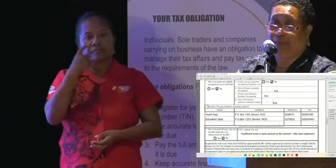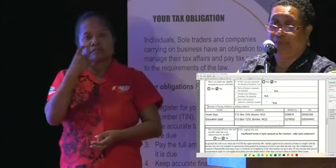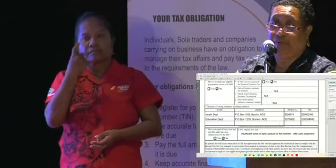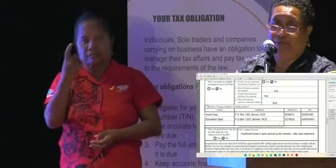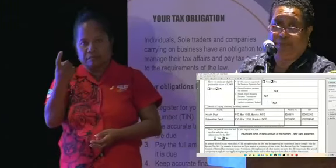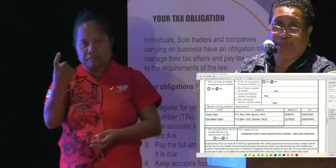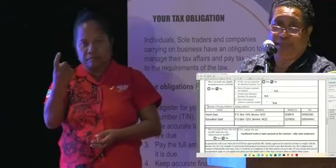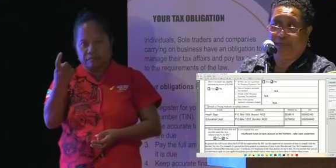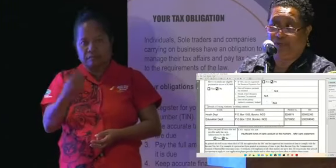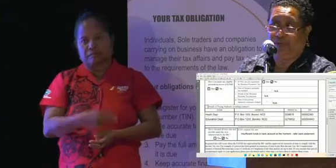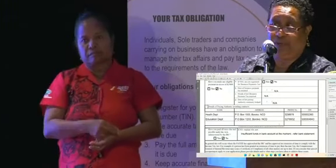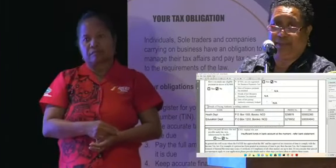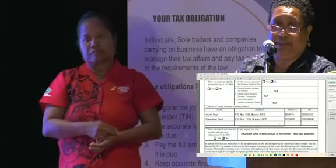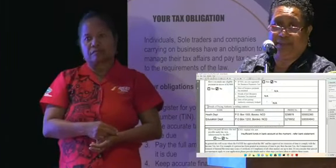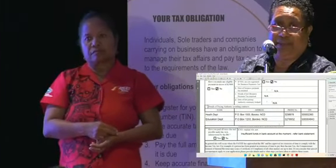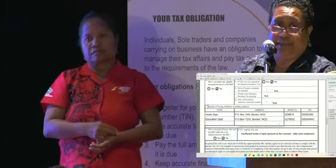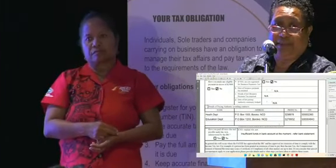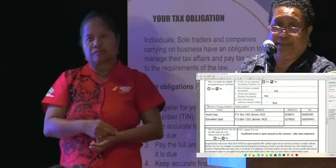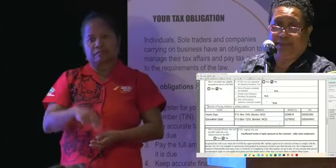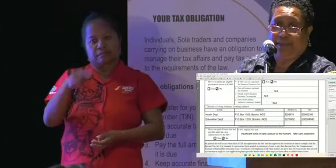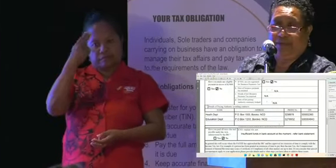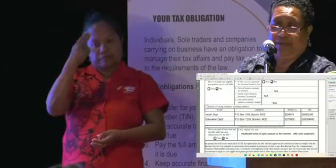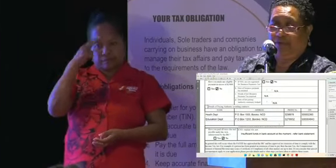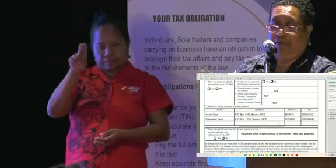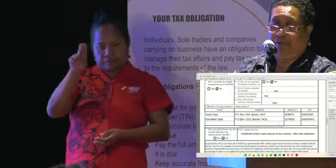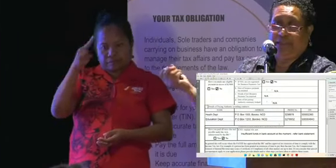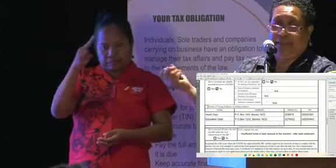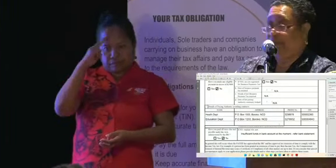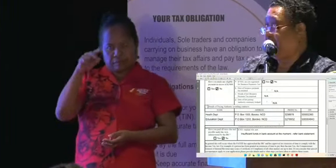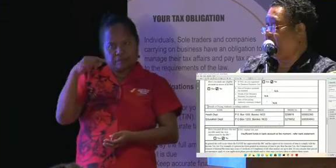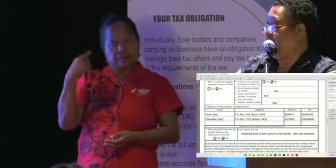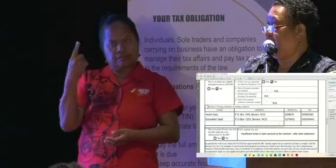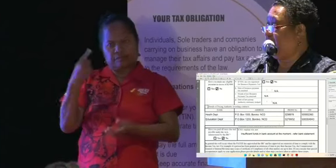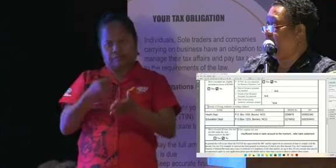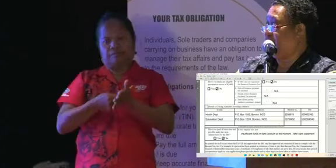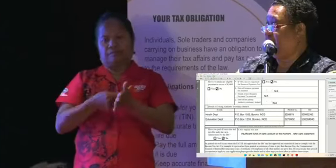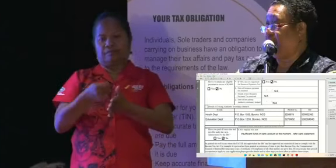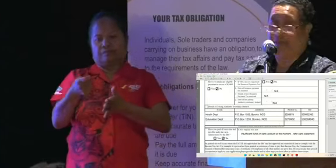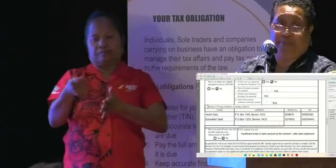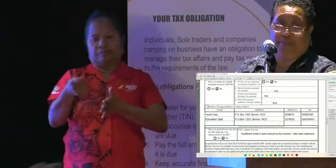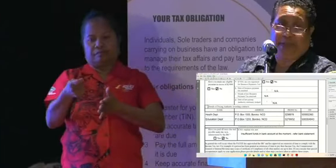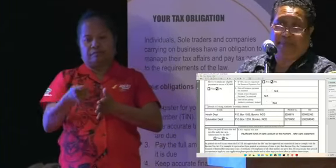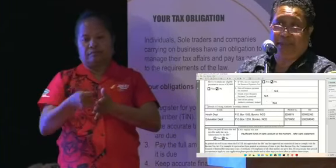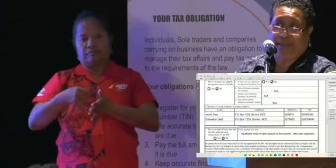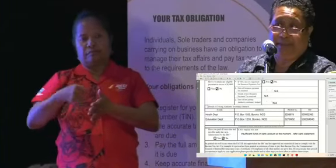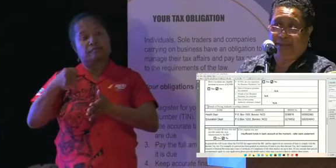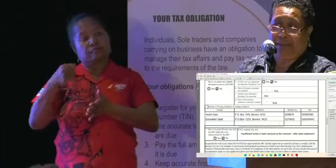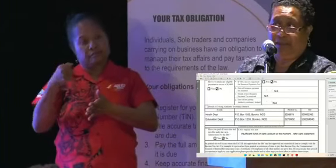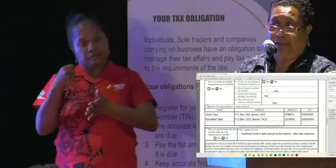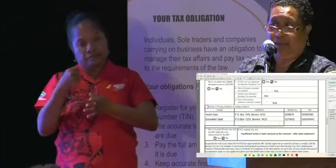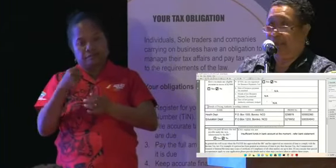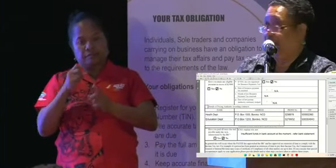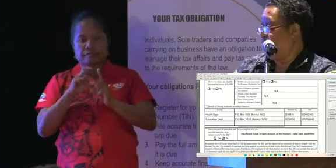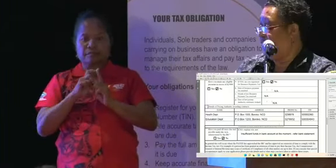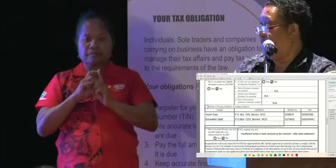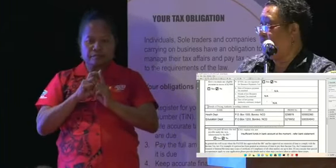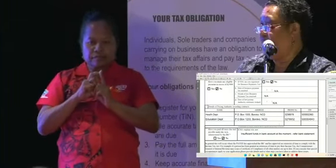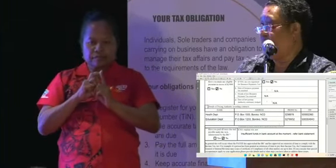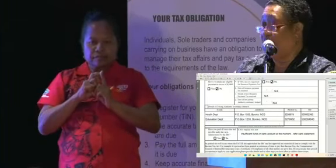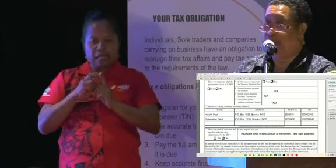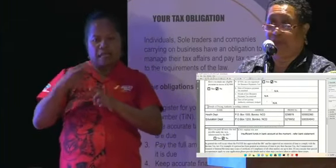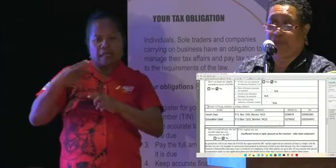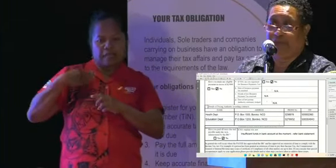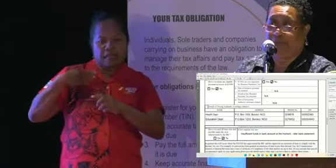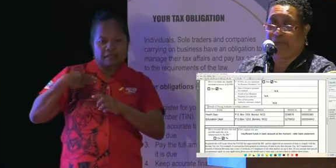show the names of your paying authorities. For this application, it's Health Department